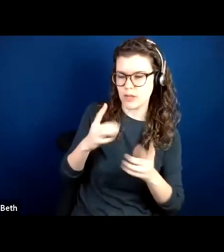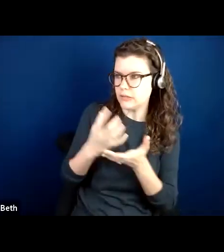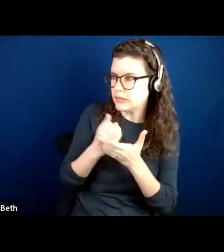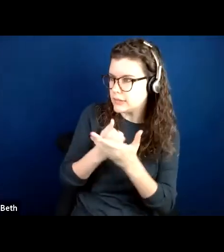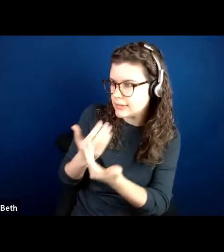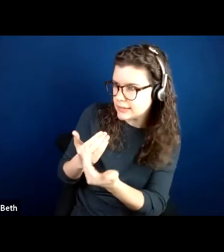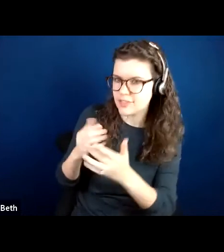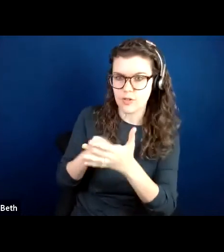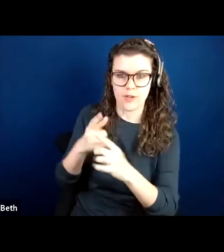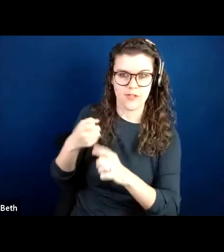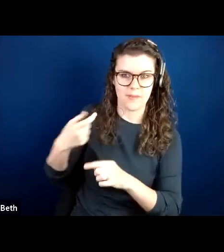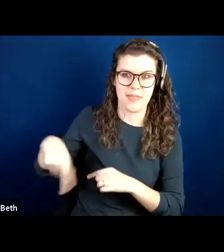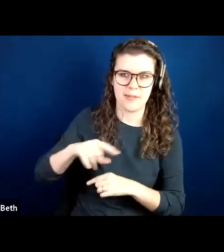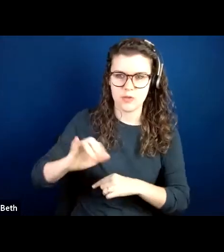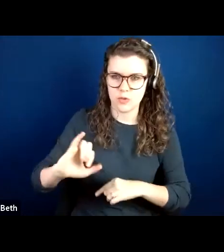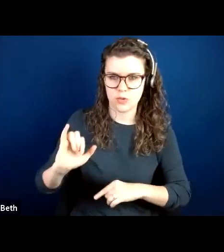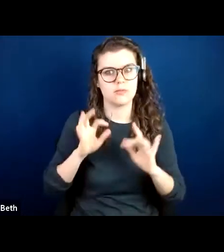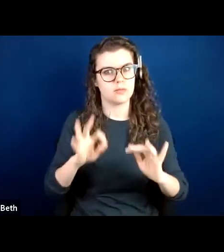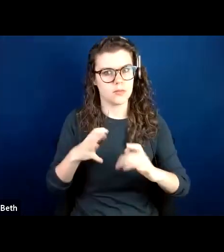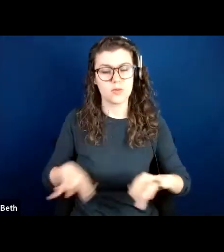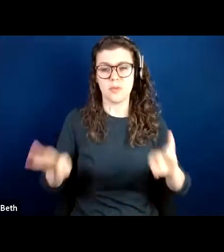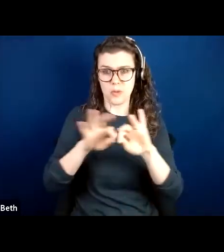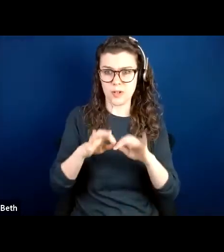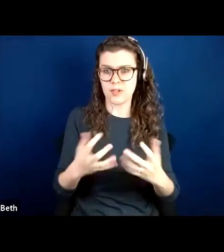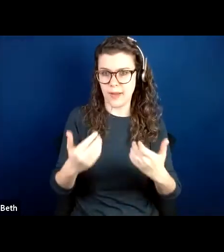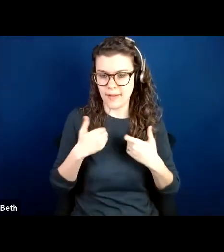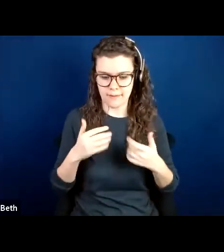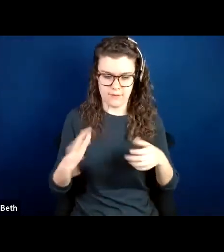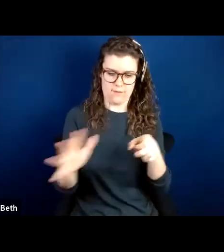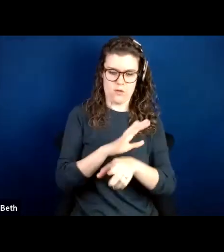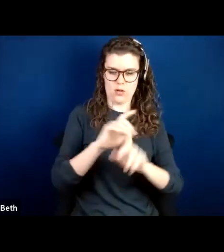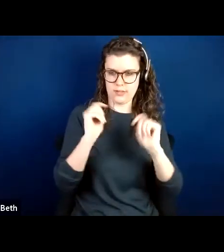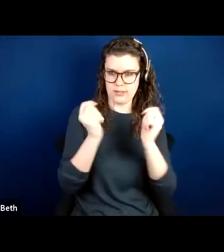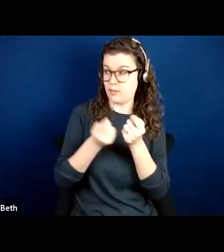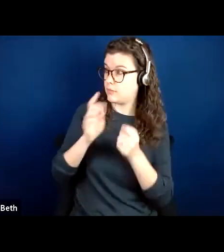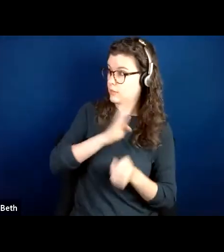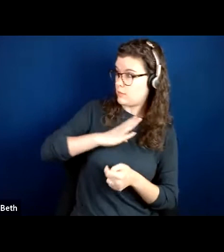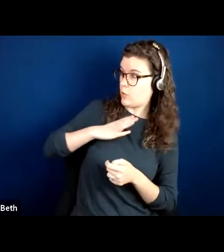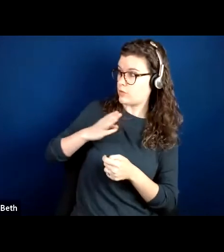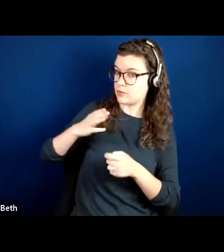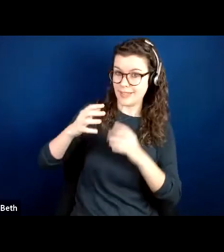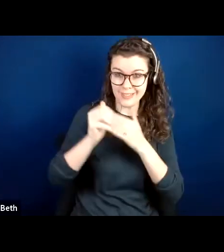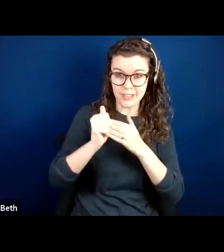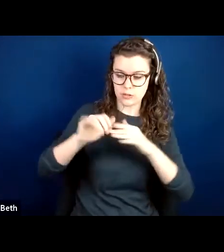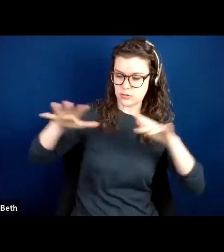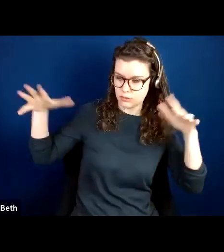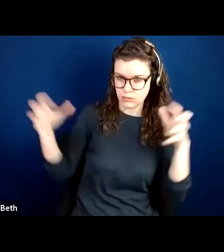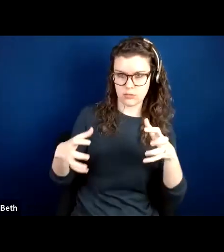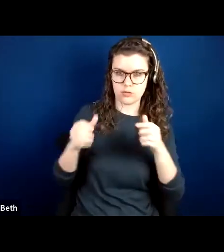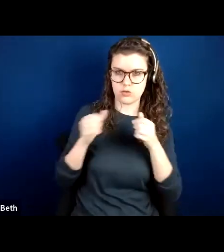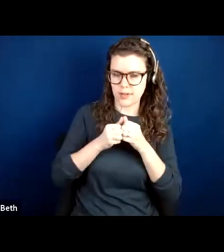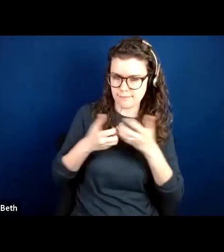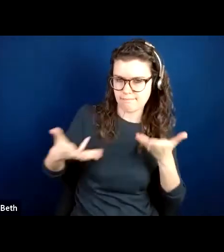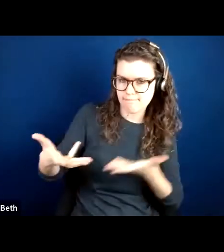really important to have, your full team and leadership on board to move something like this forward.